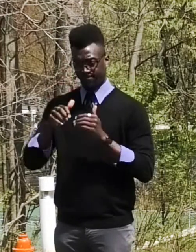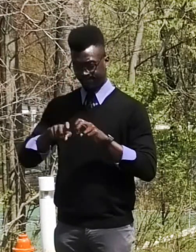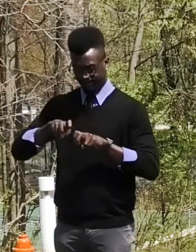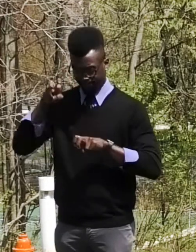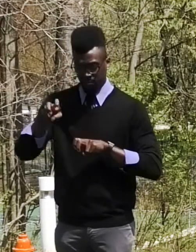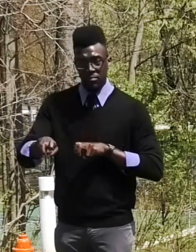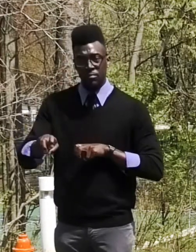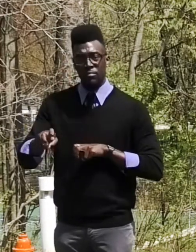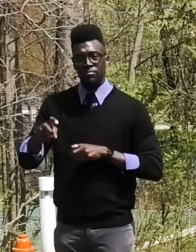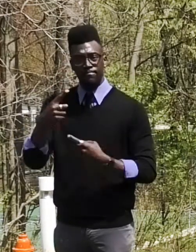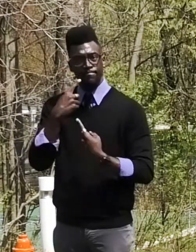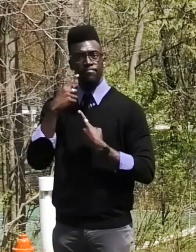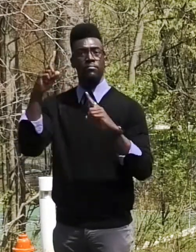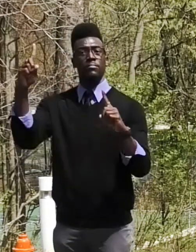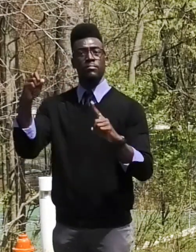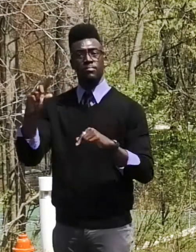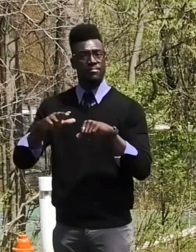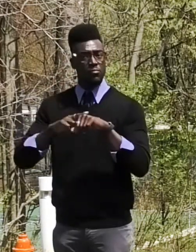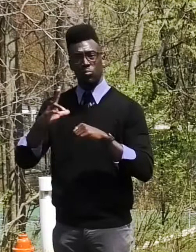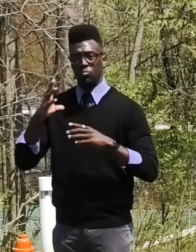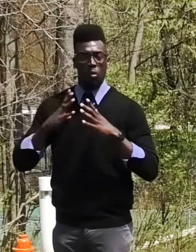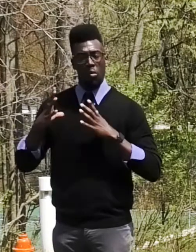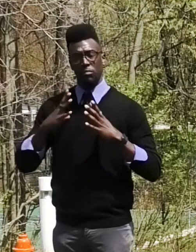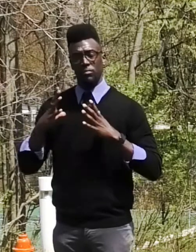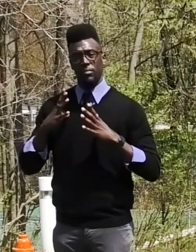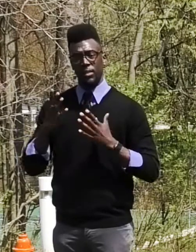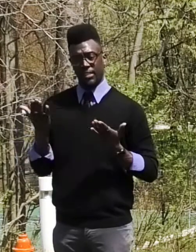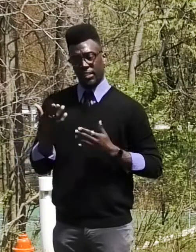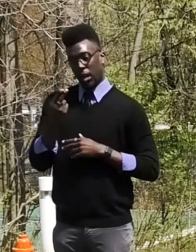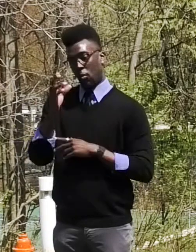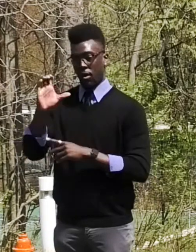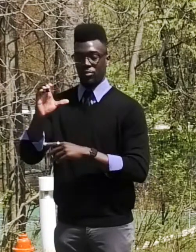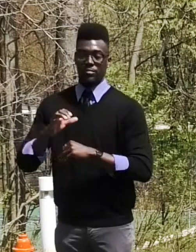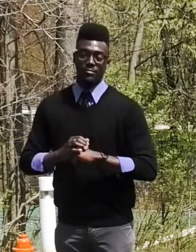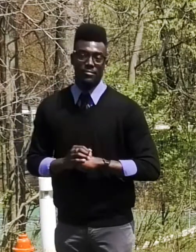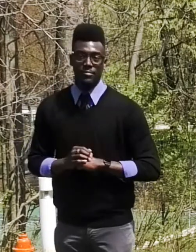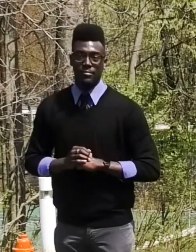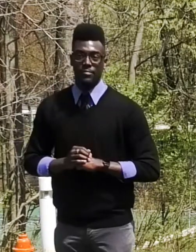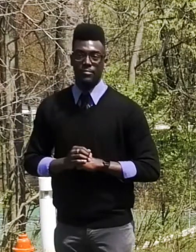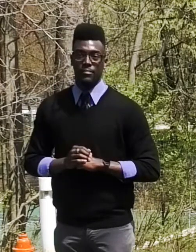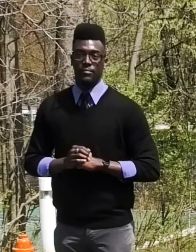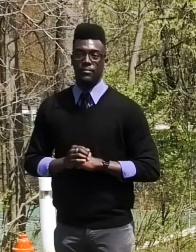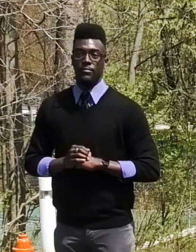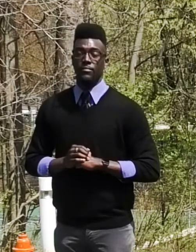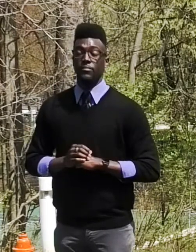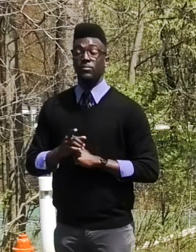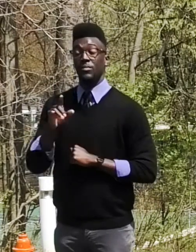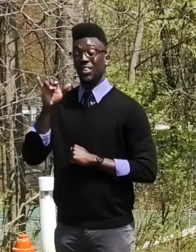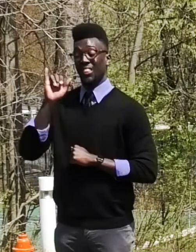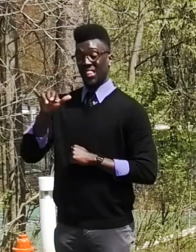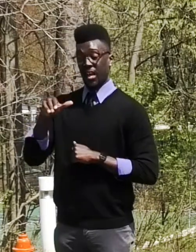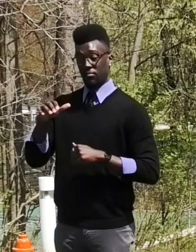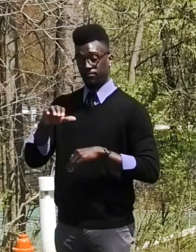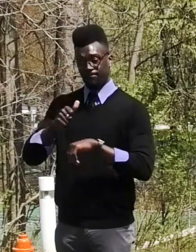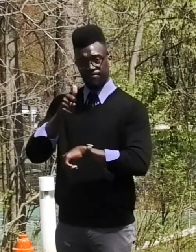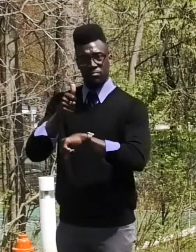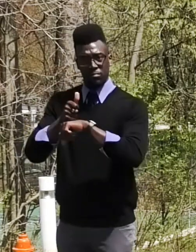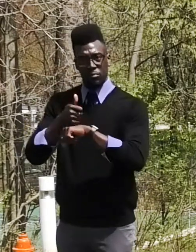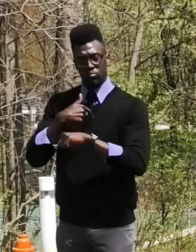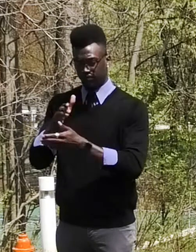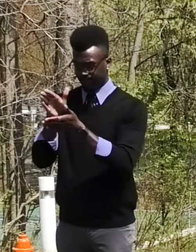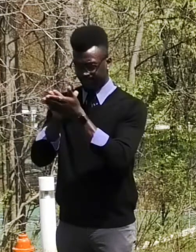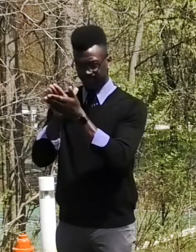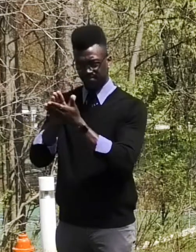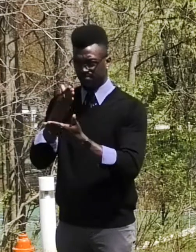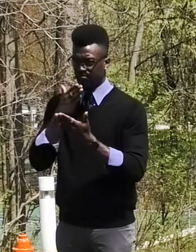of declaring this a holiday in Howard County. We applaud this act. We are very happy that